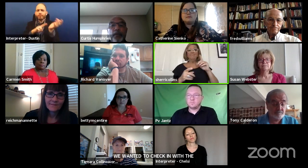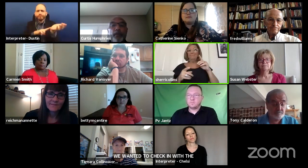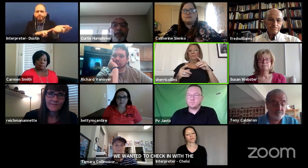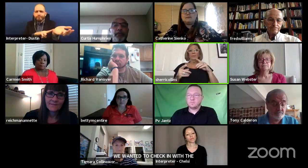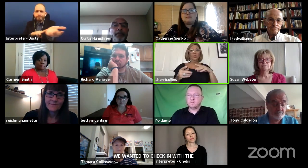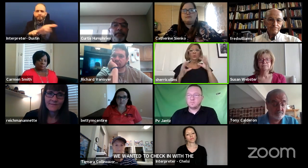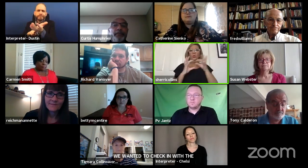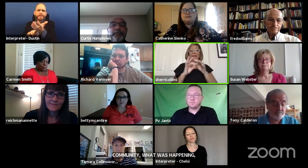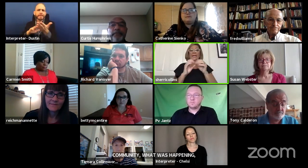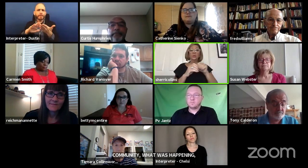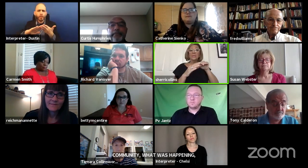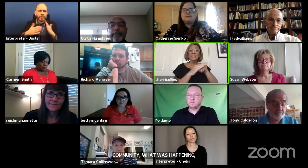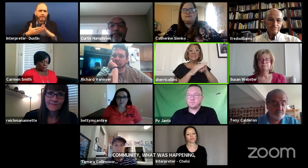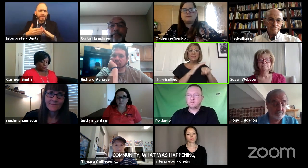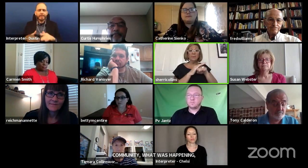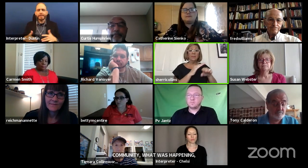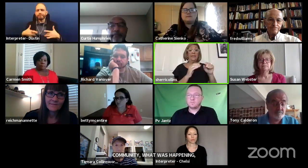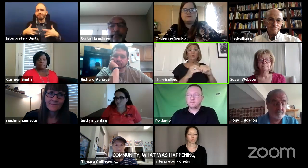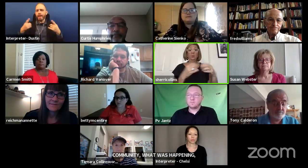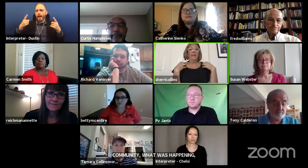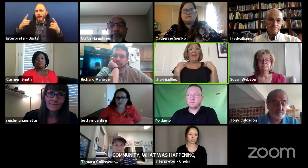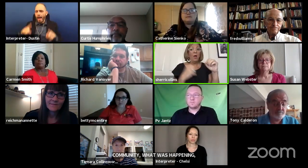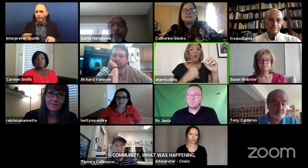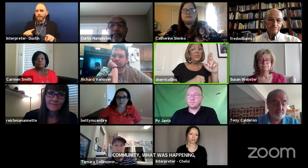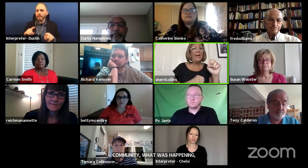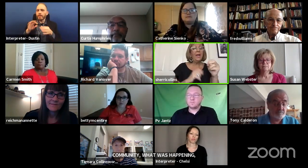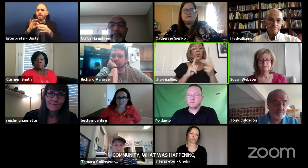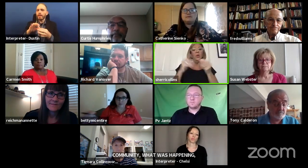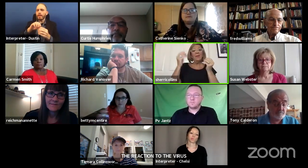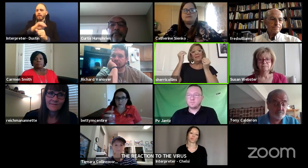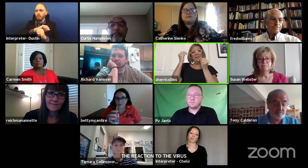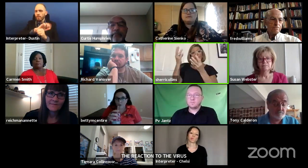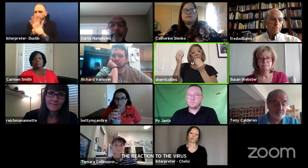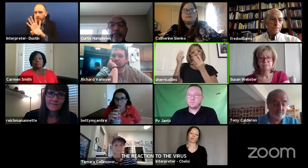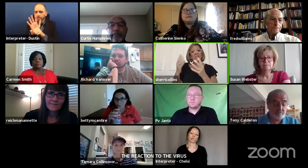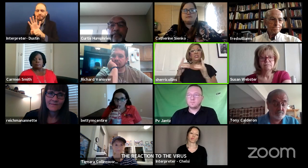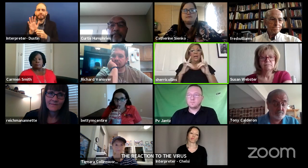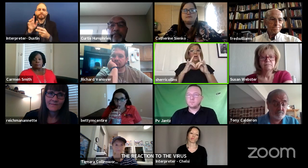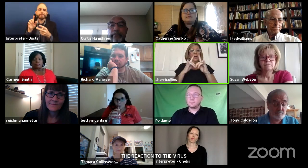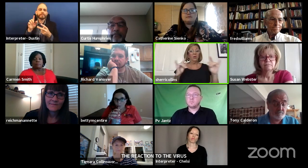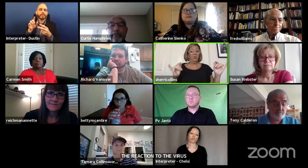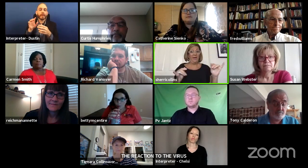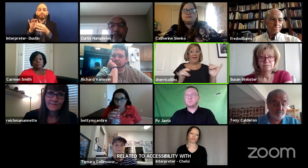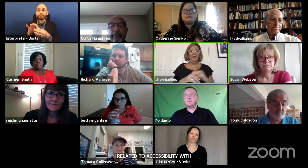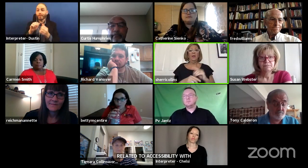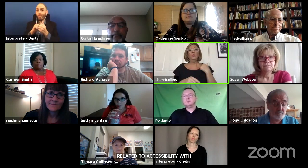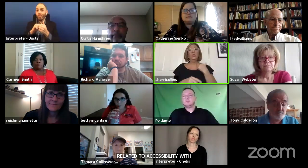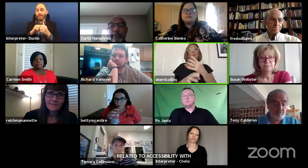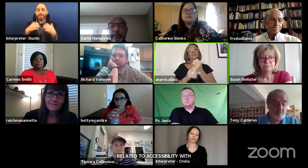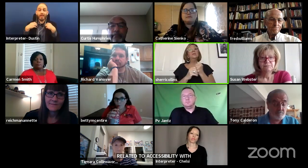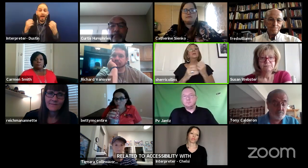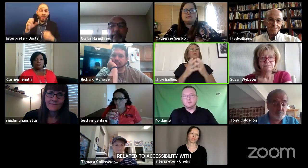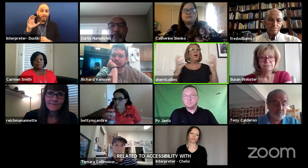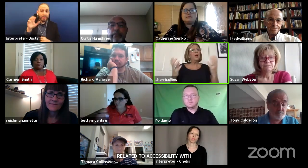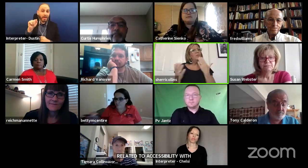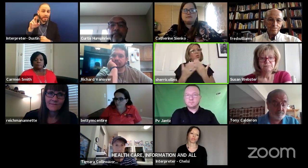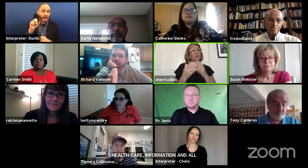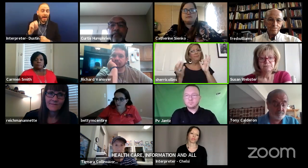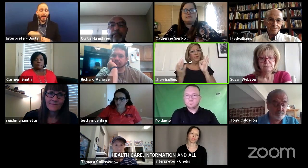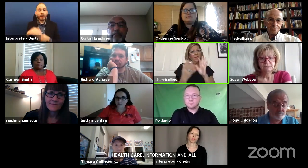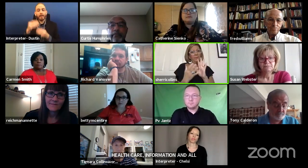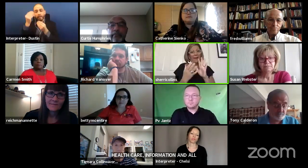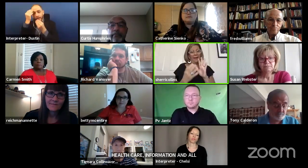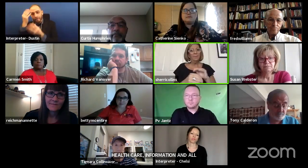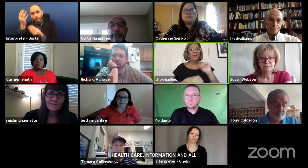virus related to accessibility with healthcare, information, and all of that. And we received a lot of